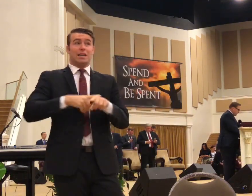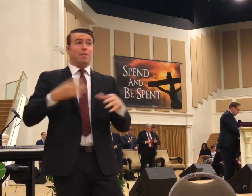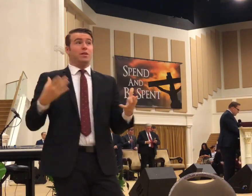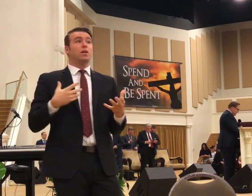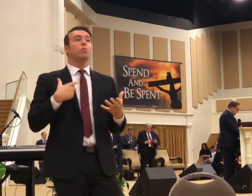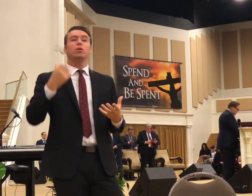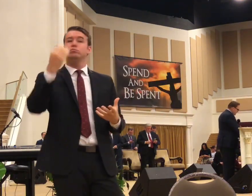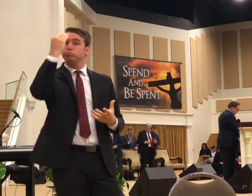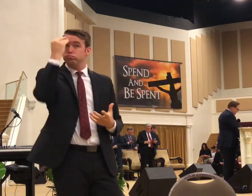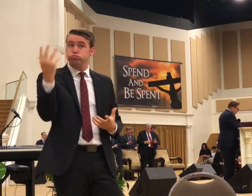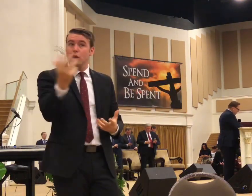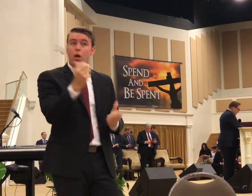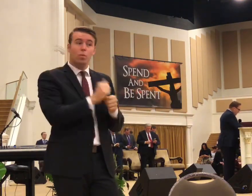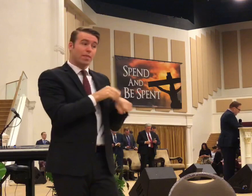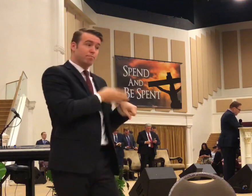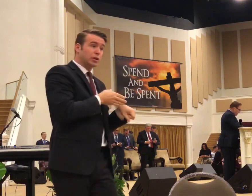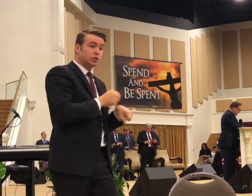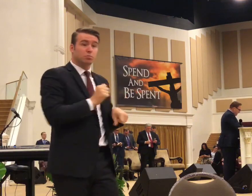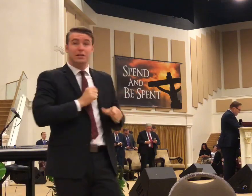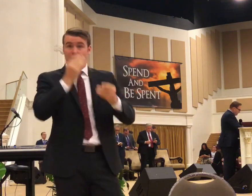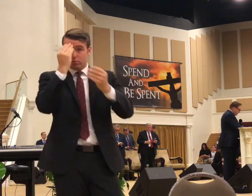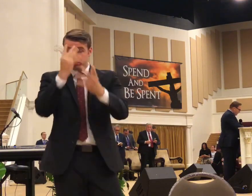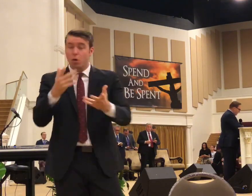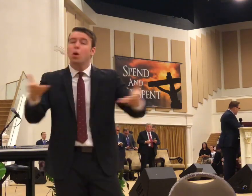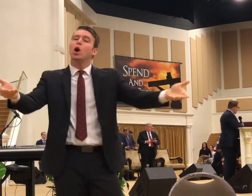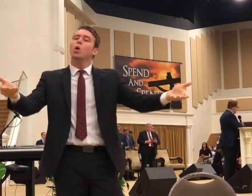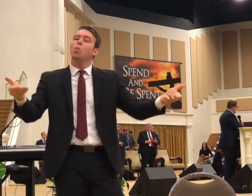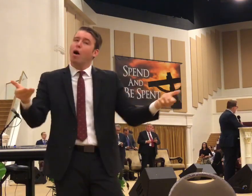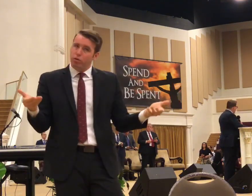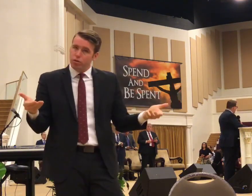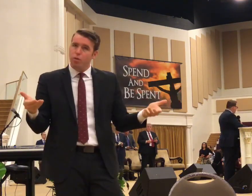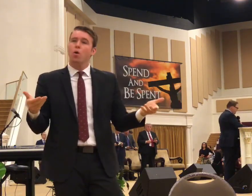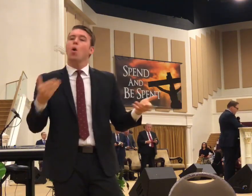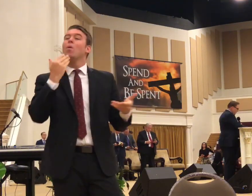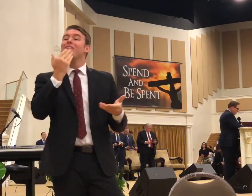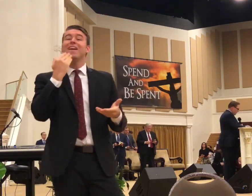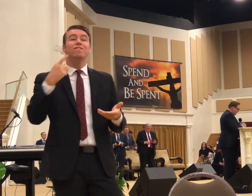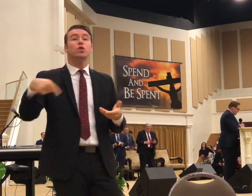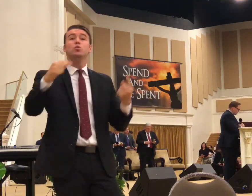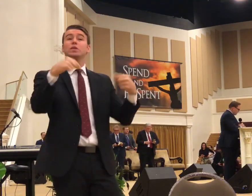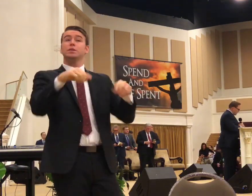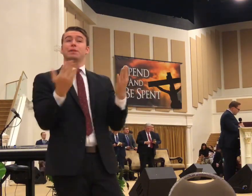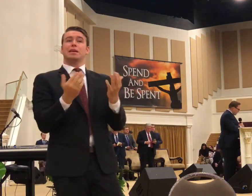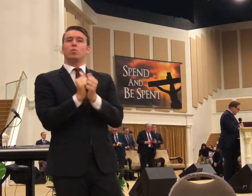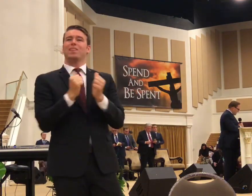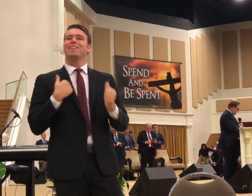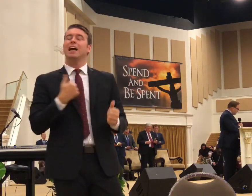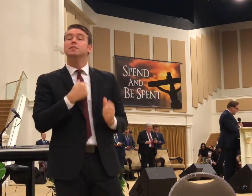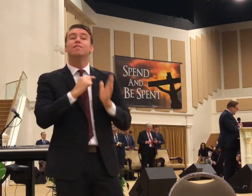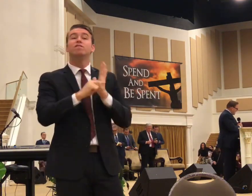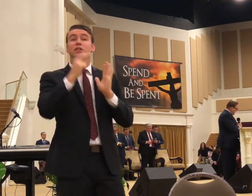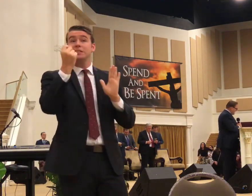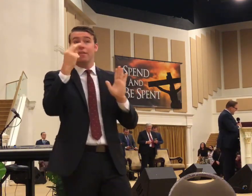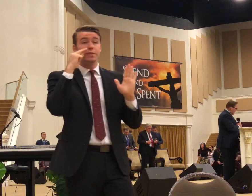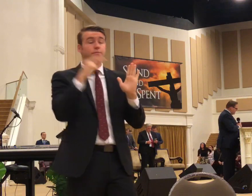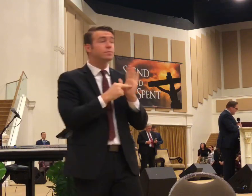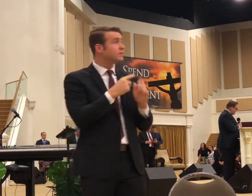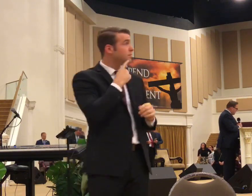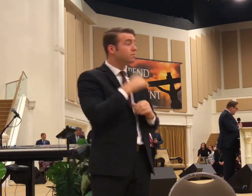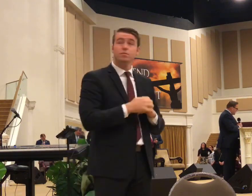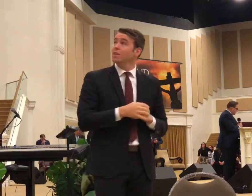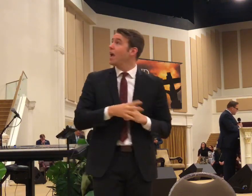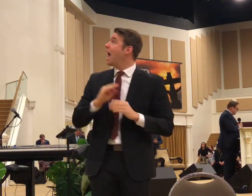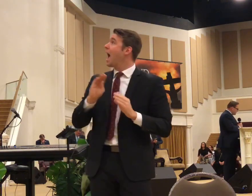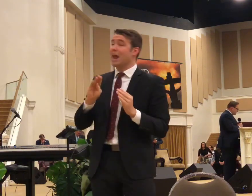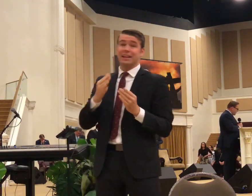staff and Bishop welcoming you today. We're thankful for you being here with us. Verse number 11. And he gave